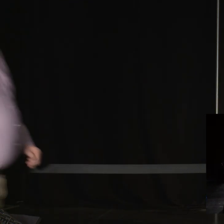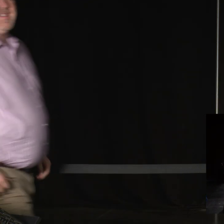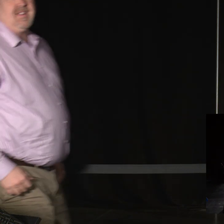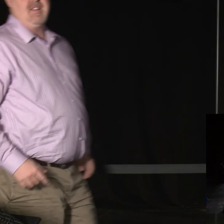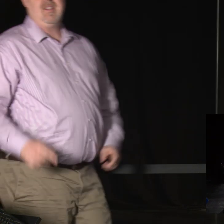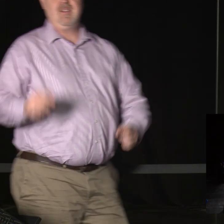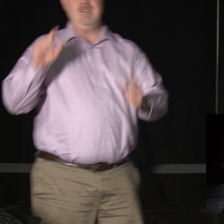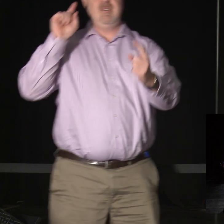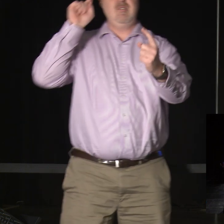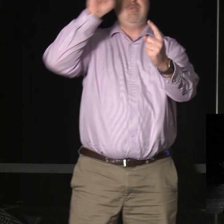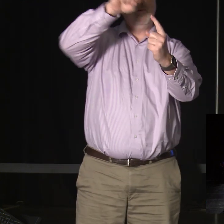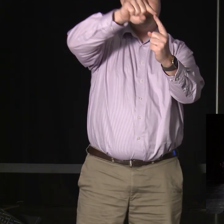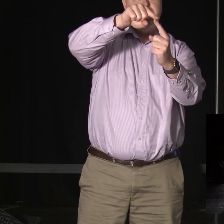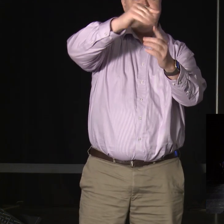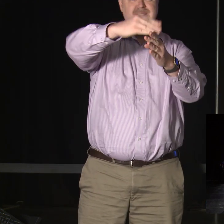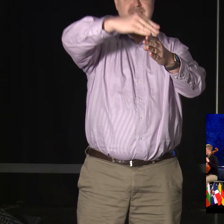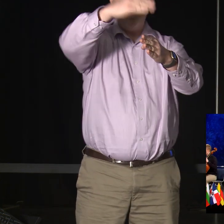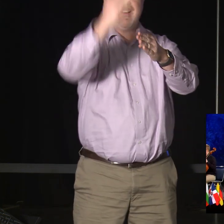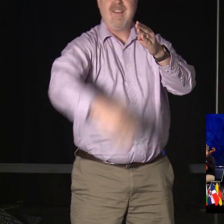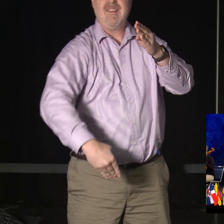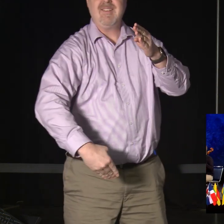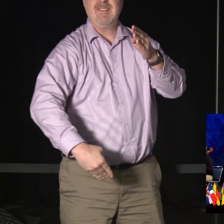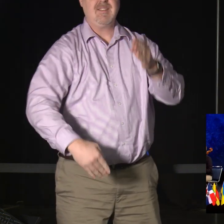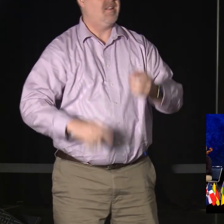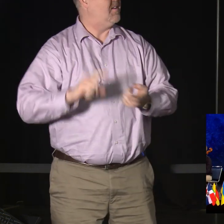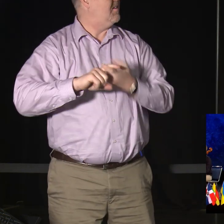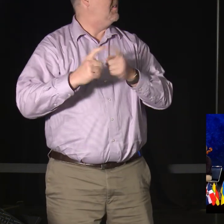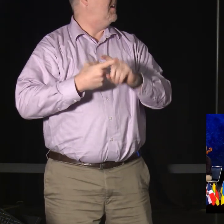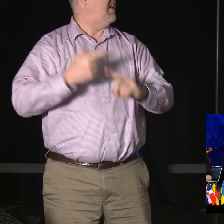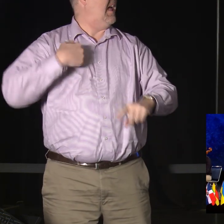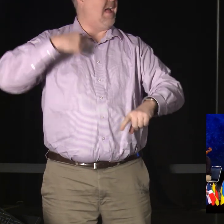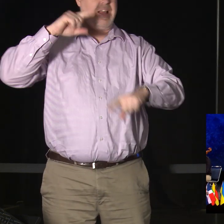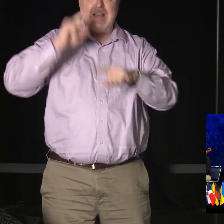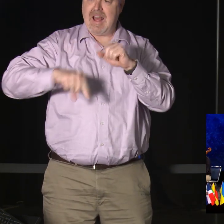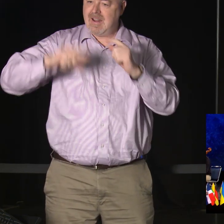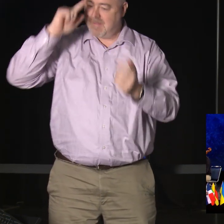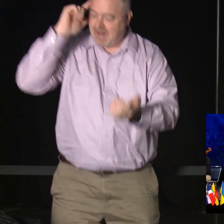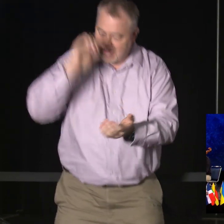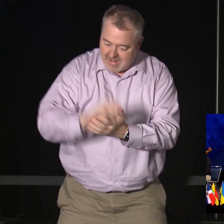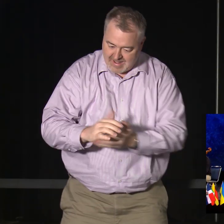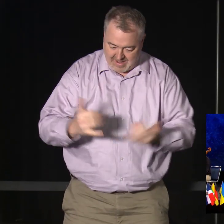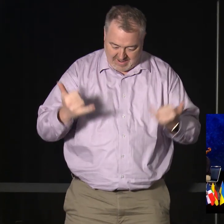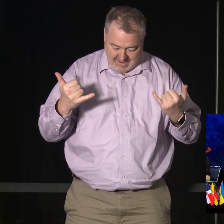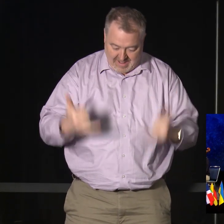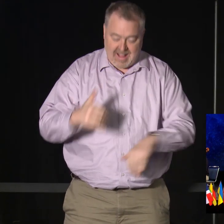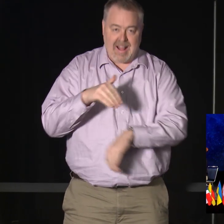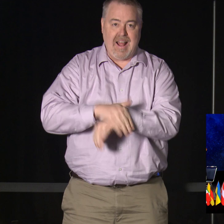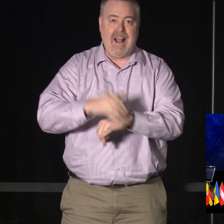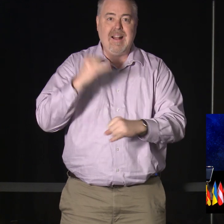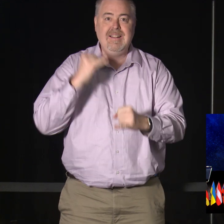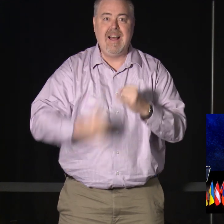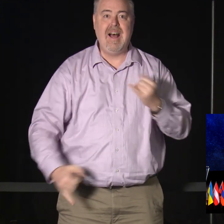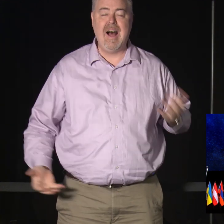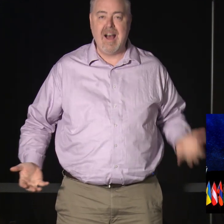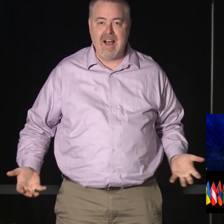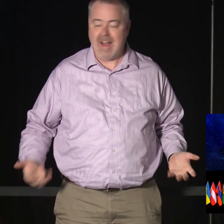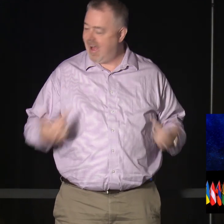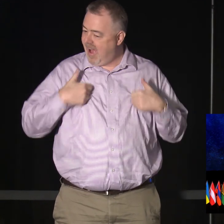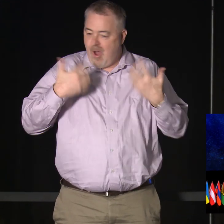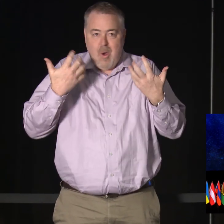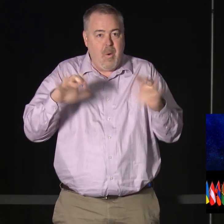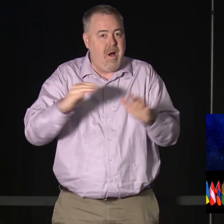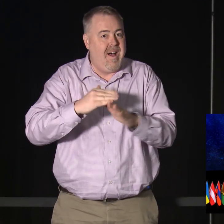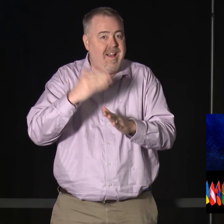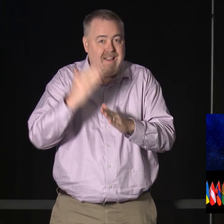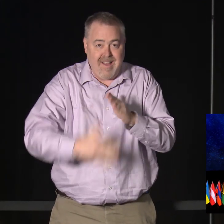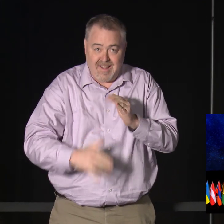to the end. Friends, I cannot believe this is the last night. I don't want it to end, don't